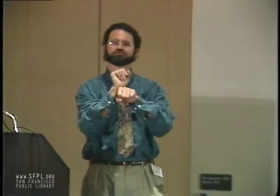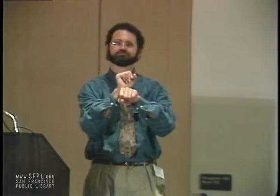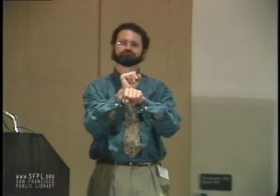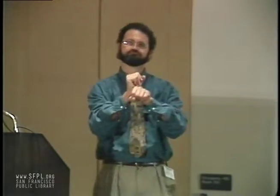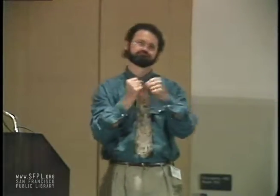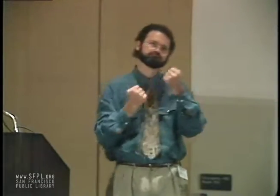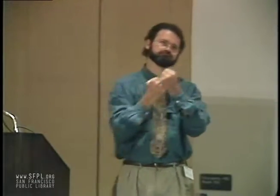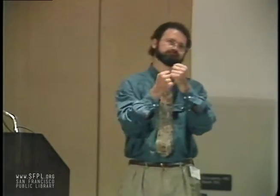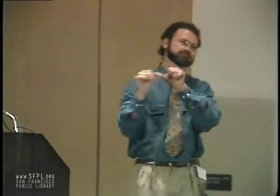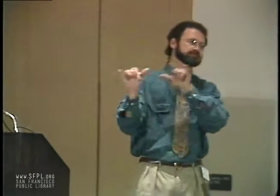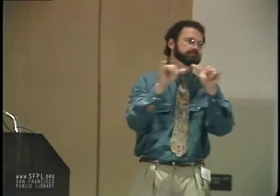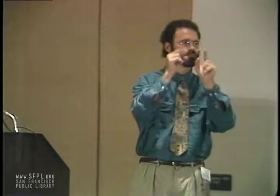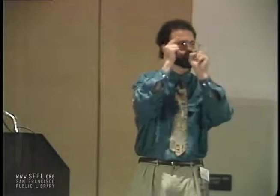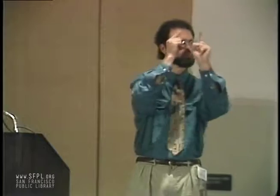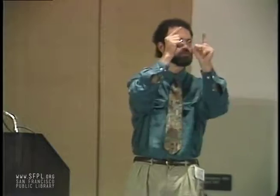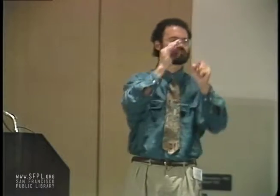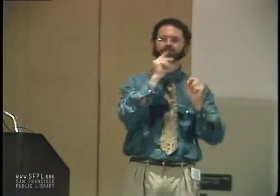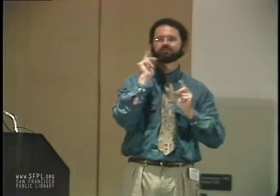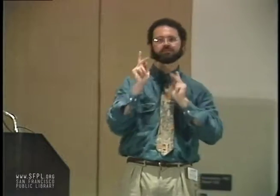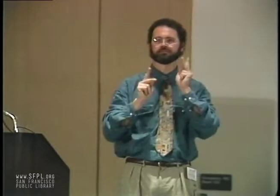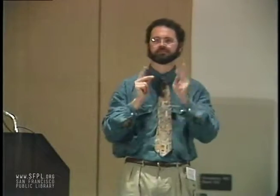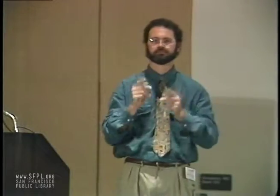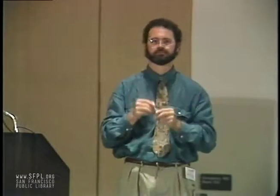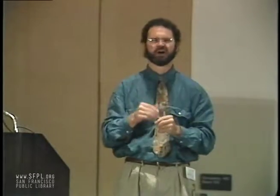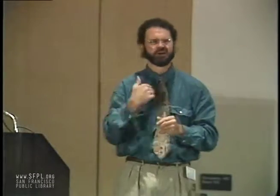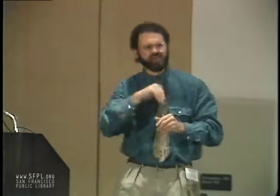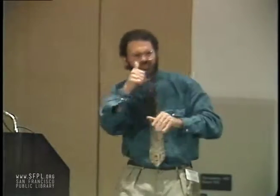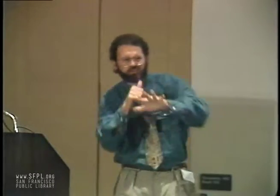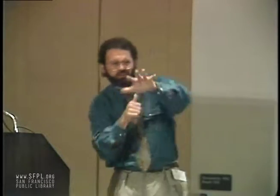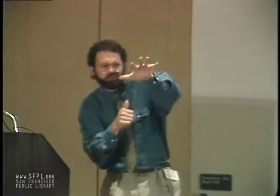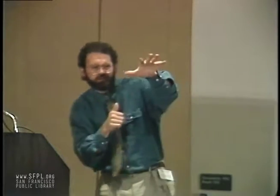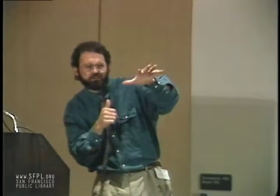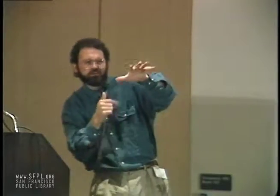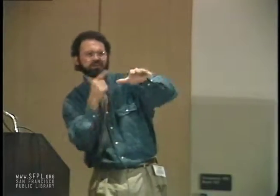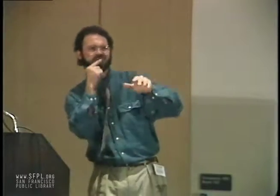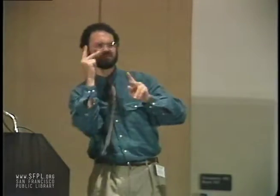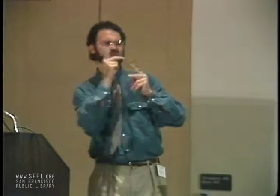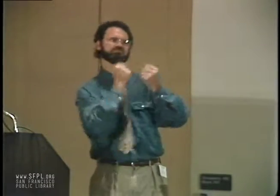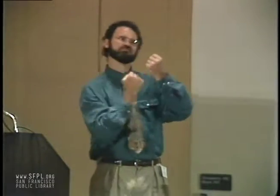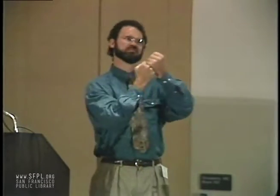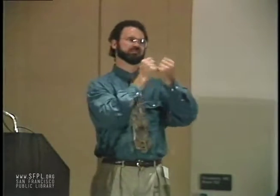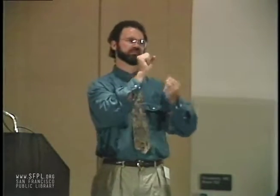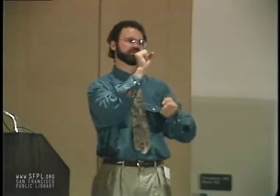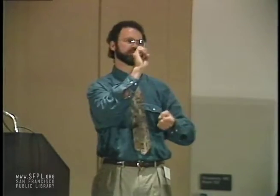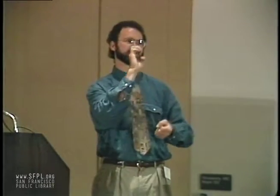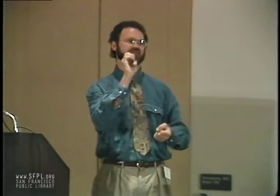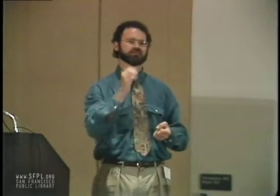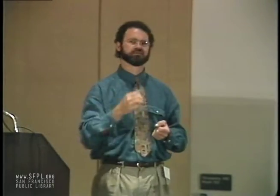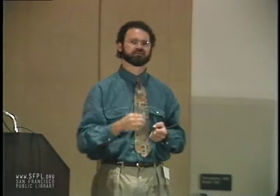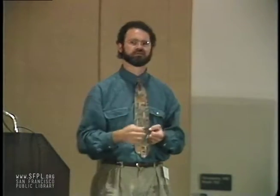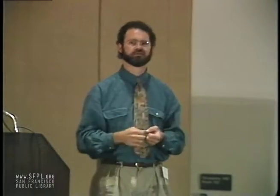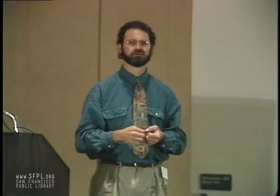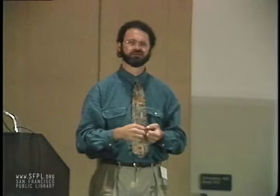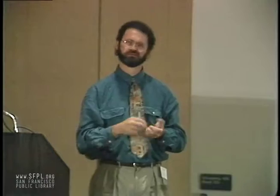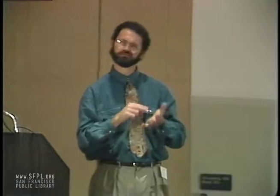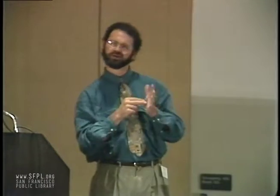with hearing standards, with hearing characteristics, and feel that deaf people should learn to lip read, that they should be oral. And those,